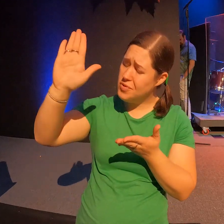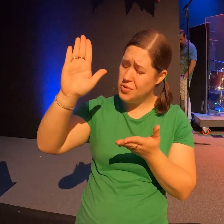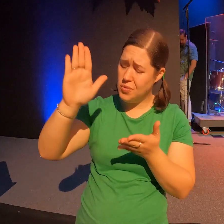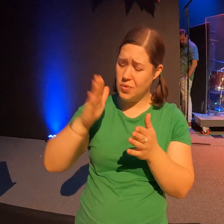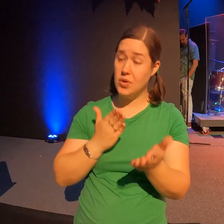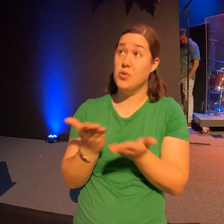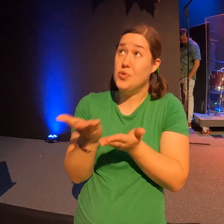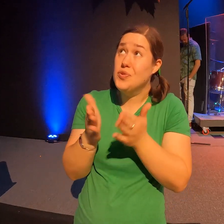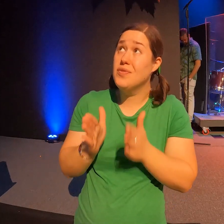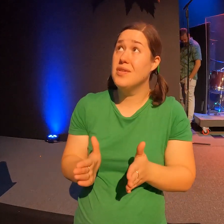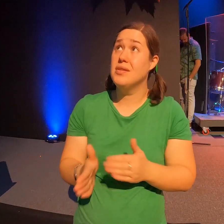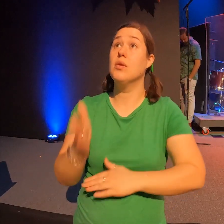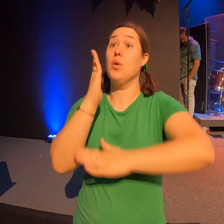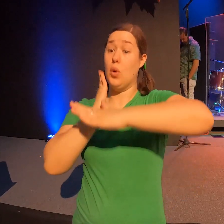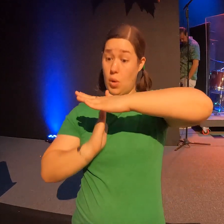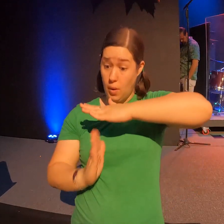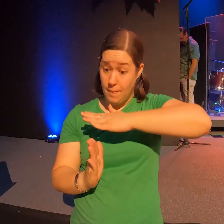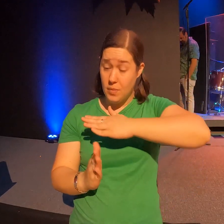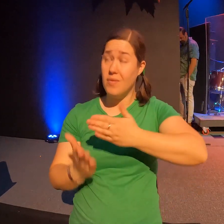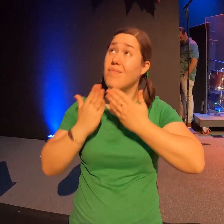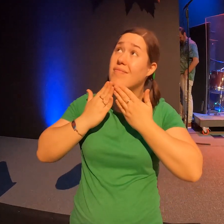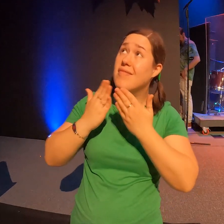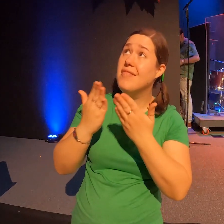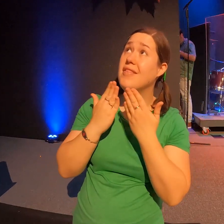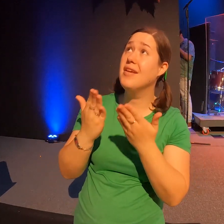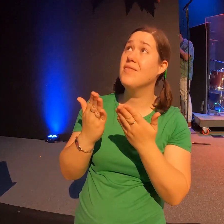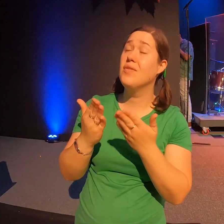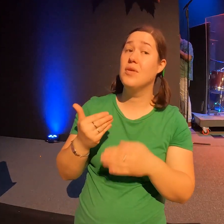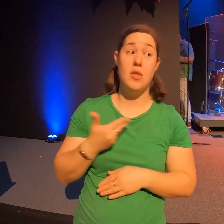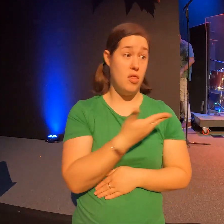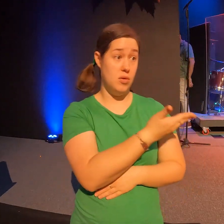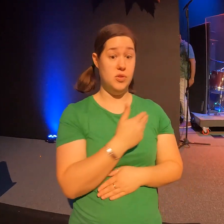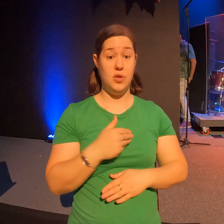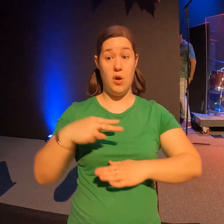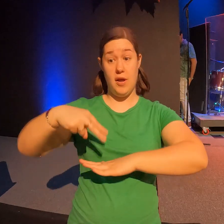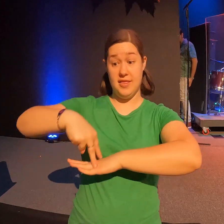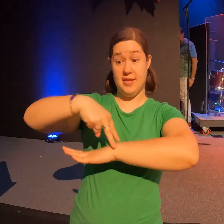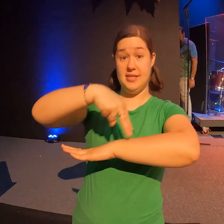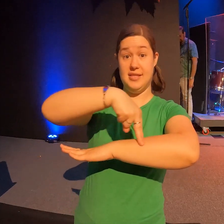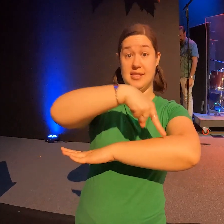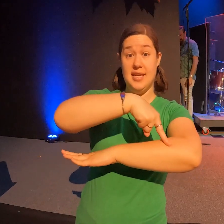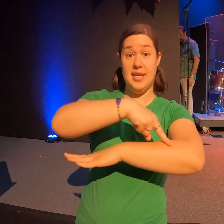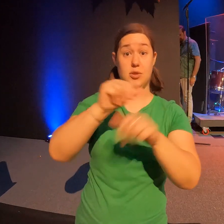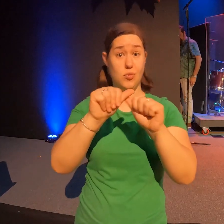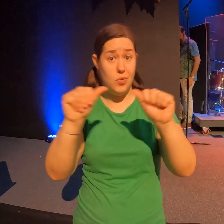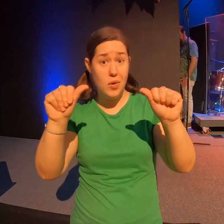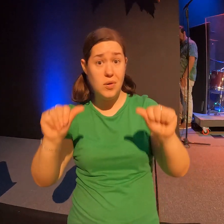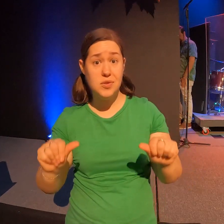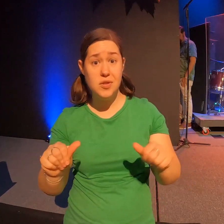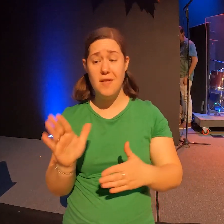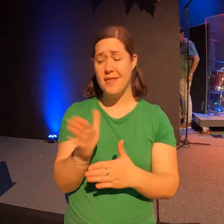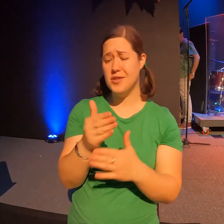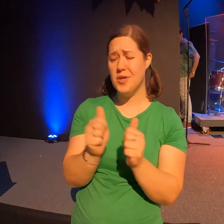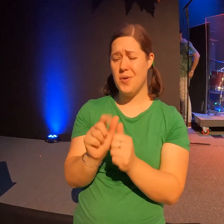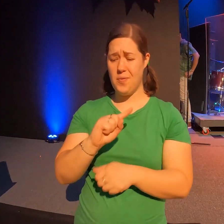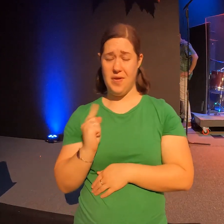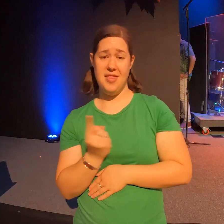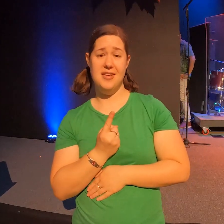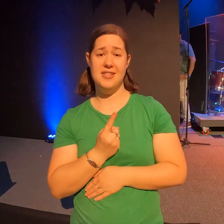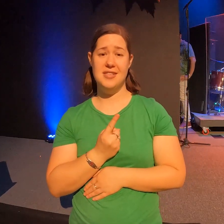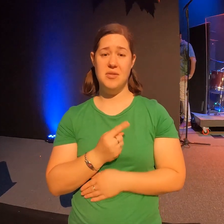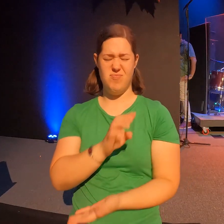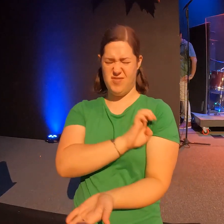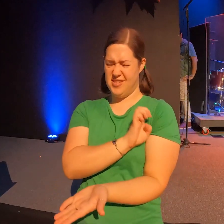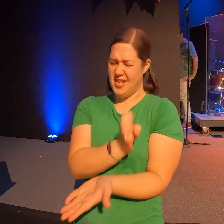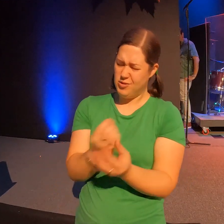thankful. Those on our stage, our altar, who are sharing with us the energy and the inspiration of